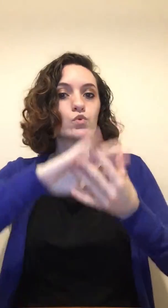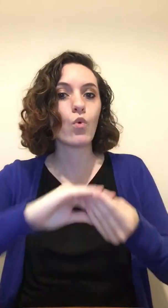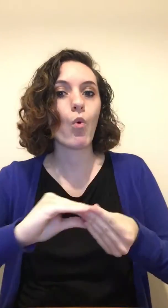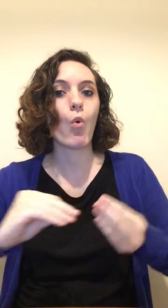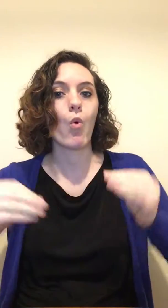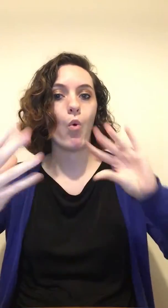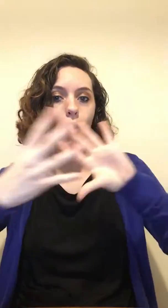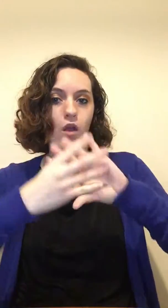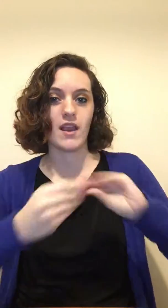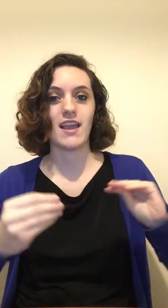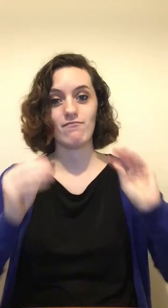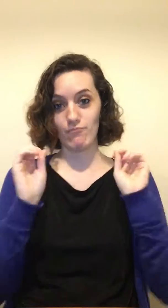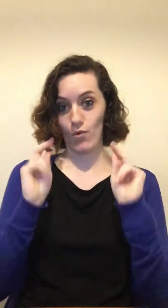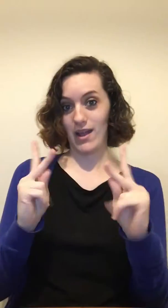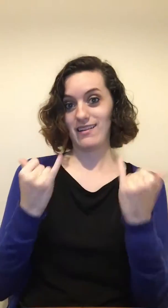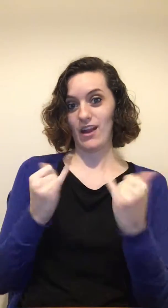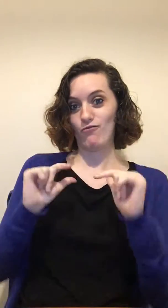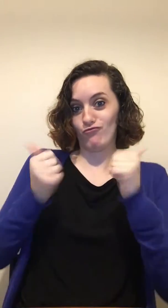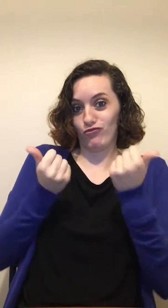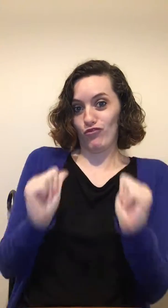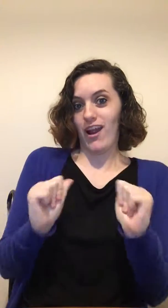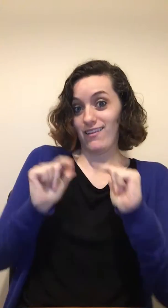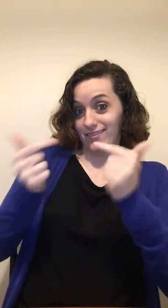story. Okay, let's try it now. Story.